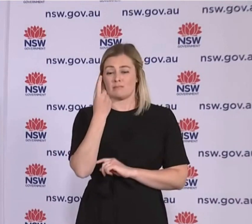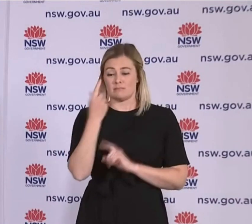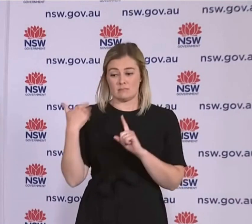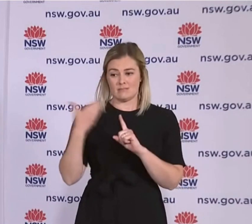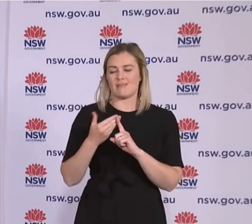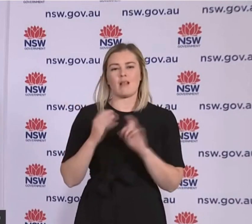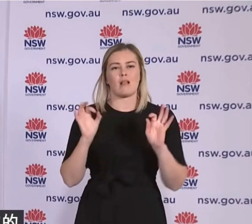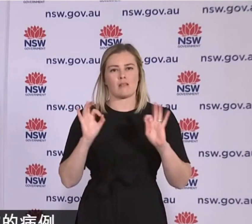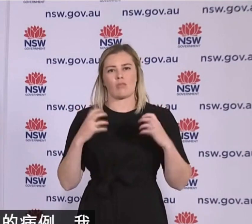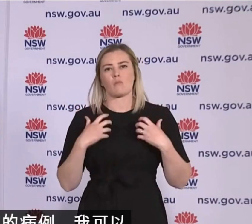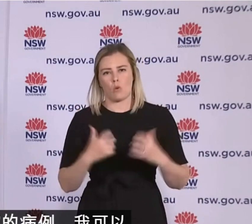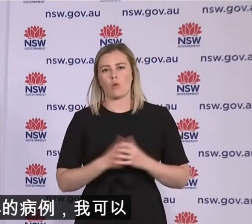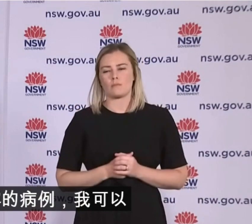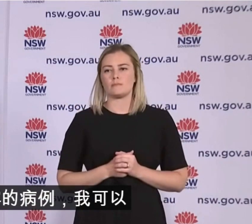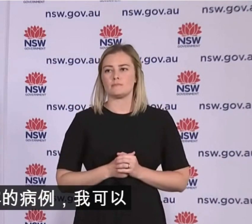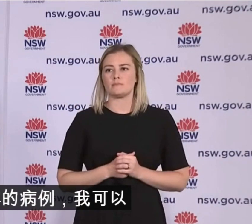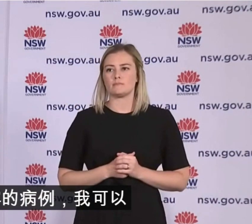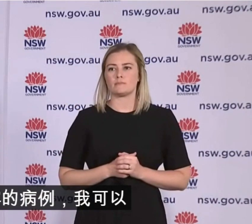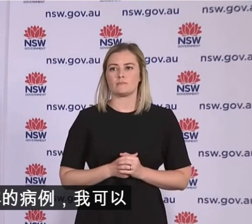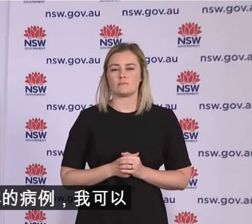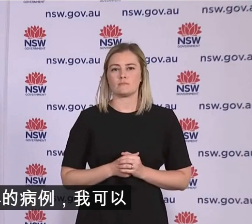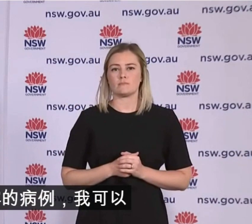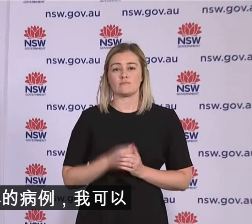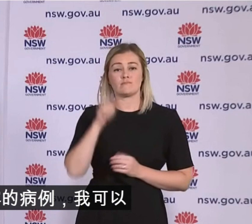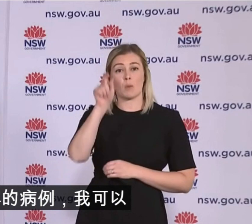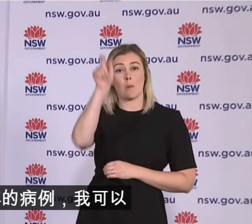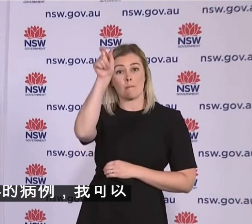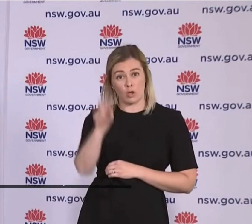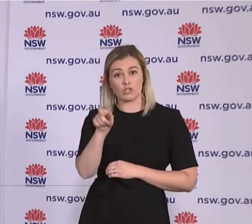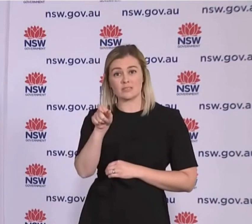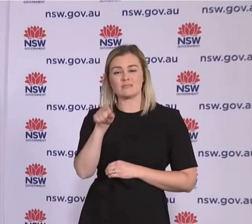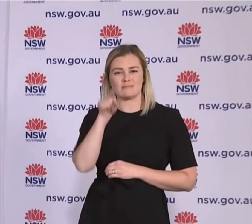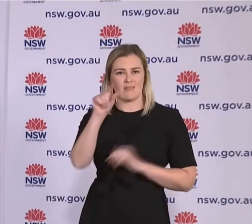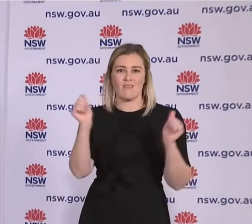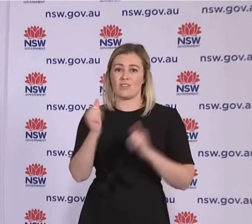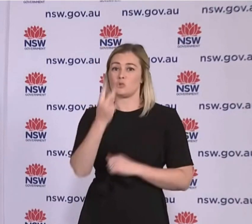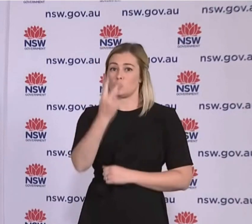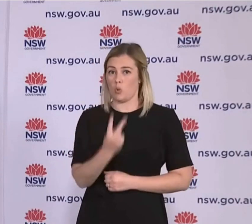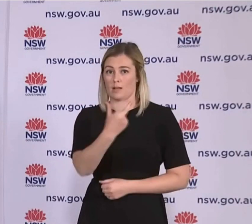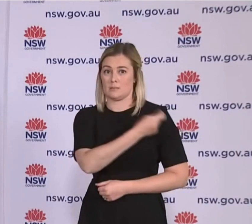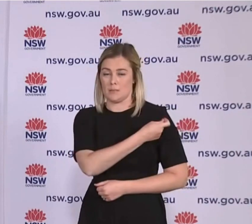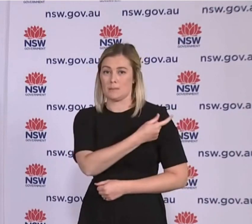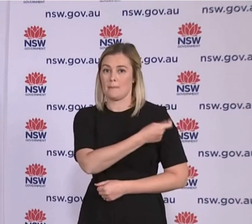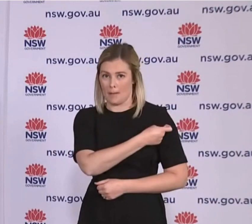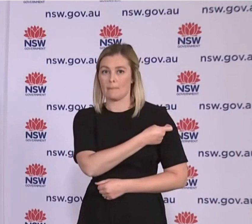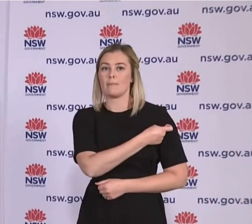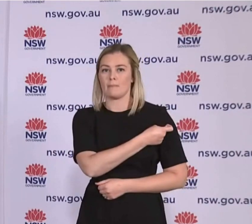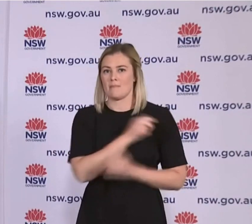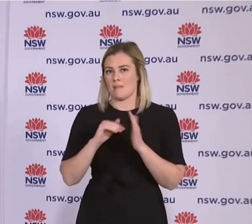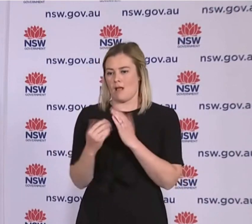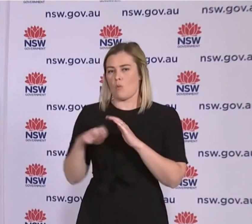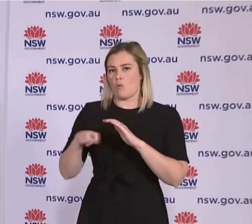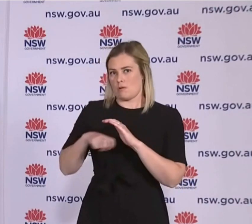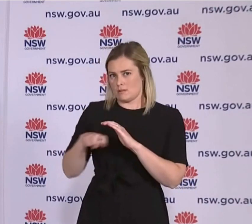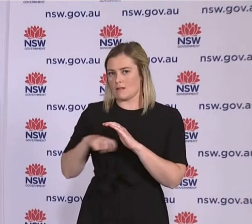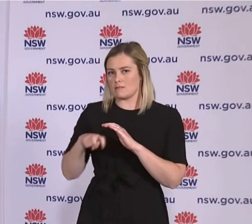in Kingscliff and Byron Bay, and I can confirm that that individual was doubly vaccinated, and there